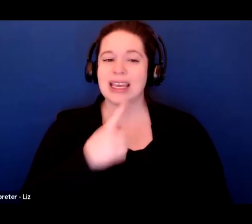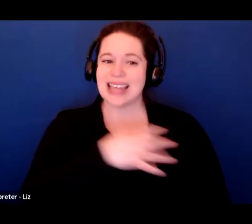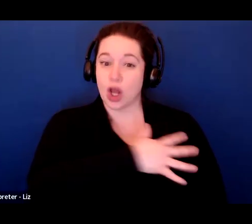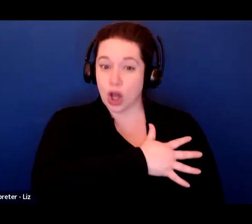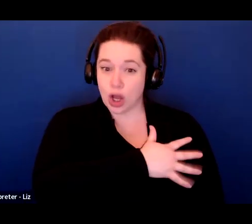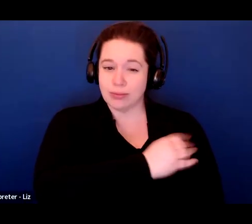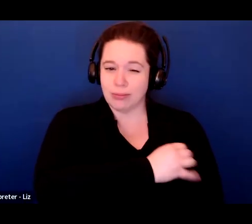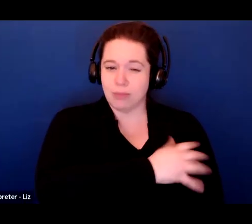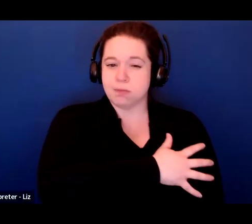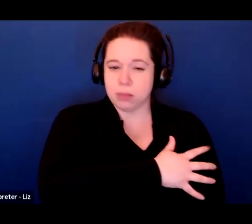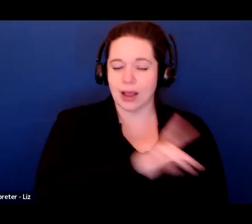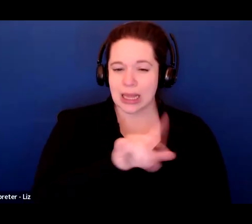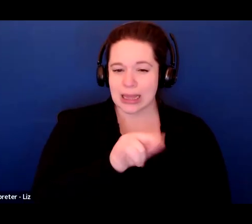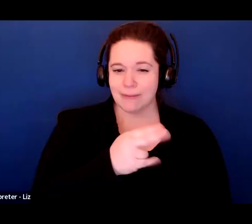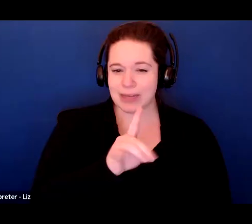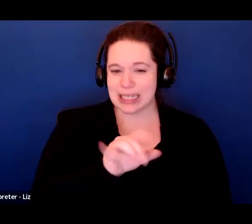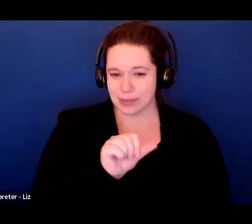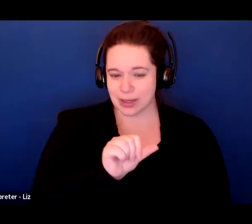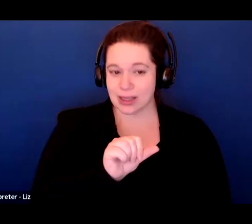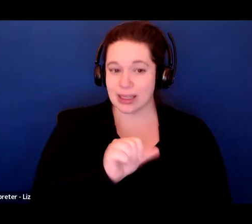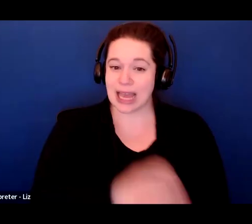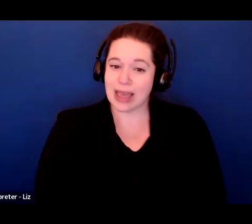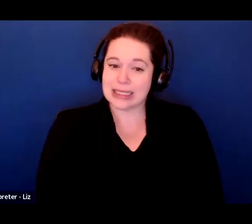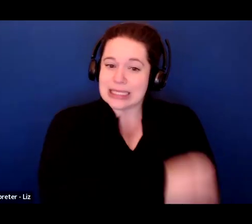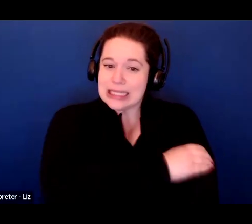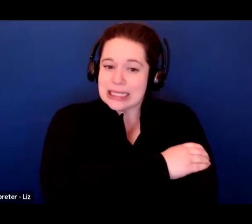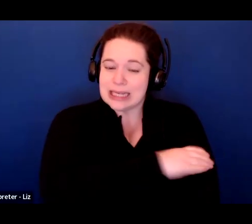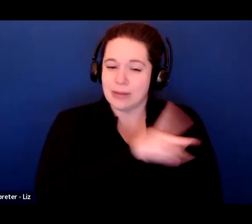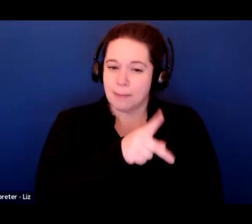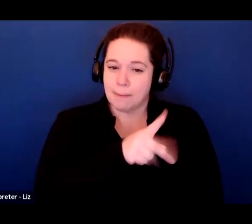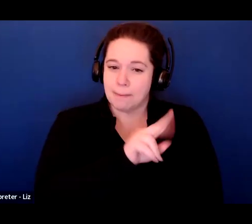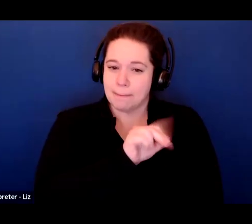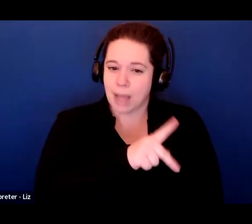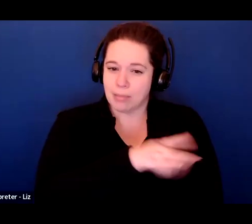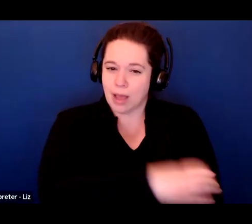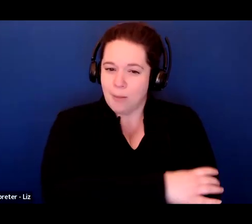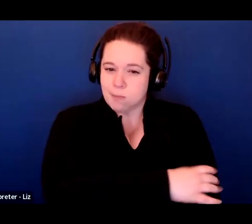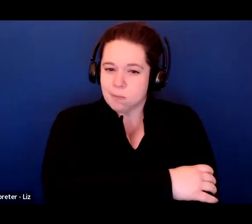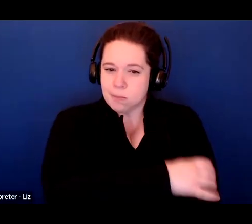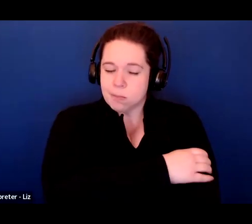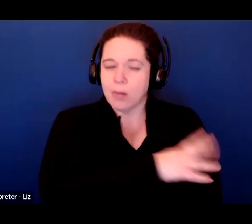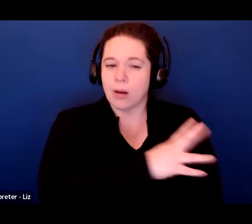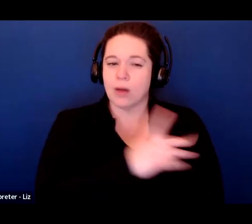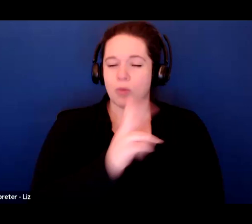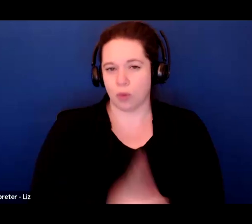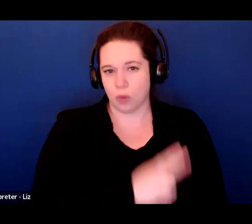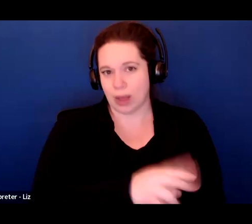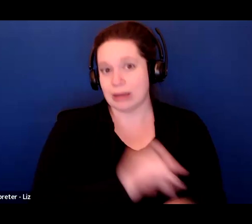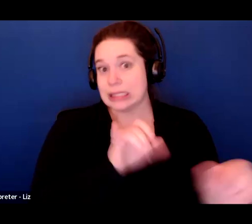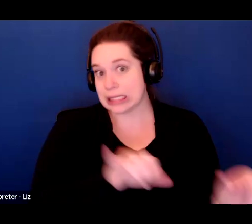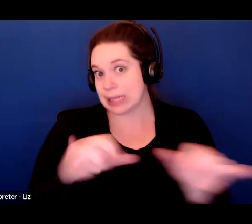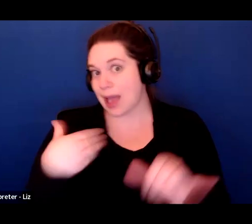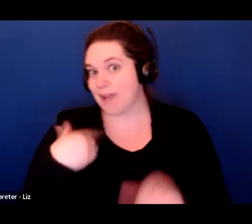mastectomy was. And they have a sleeve pump that they wear. There's these sleeve pumps that you can get for your legs as